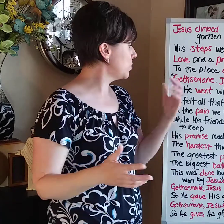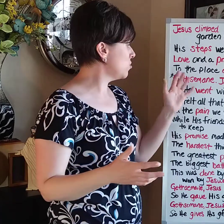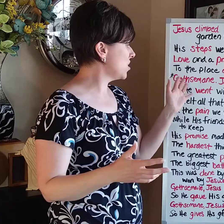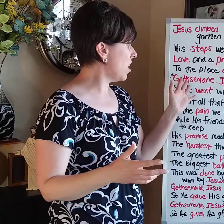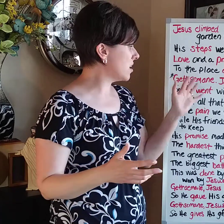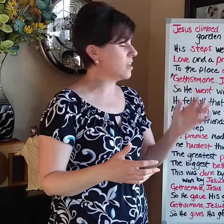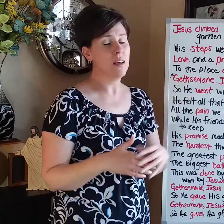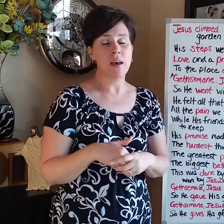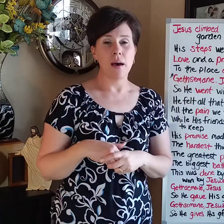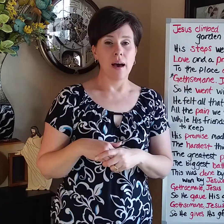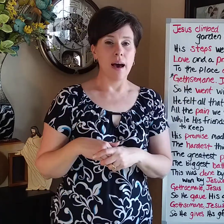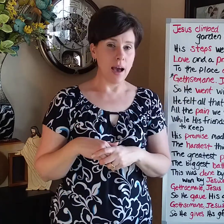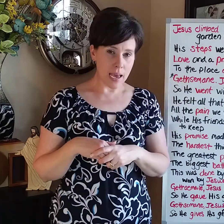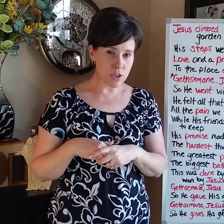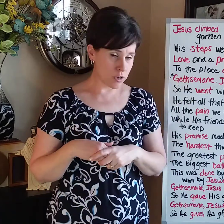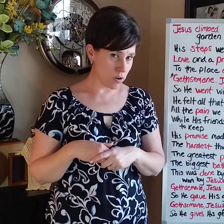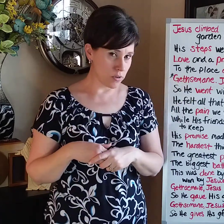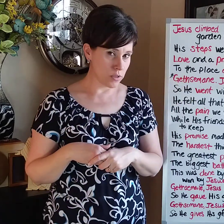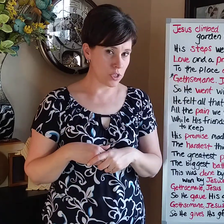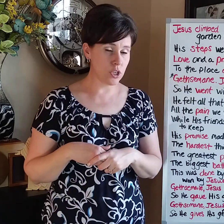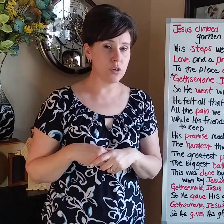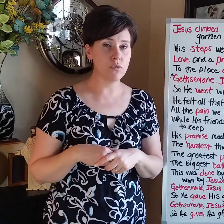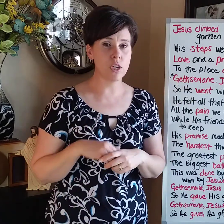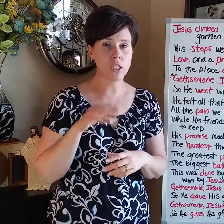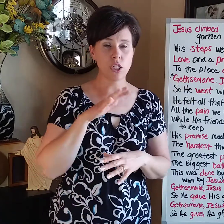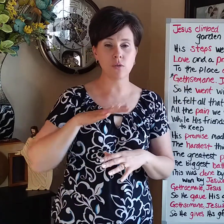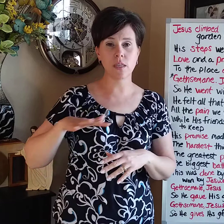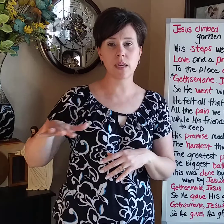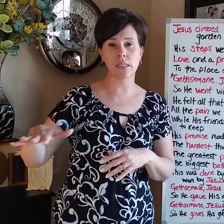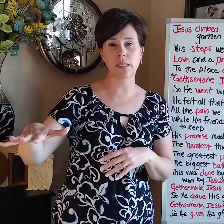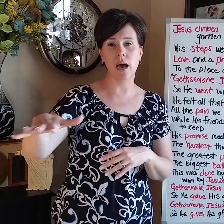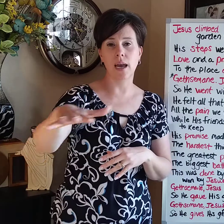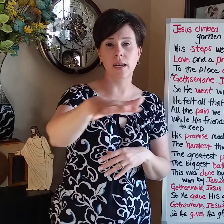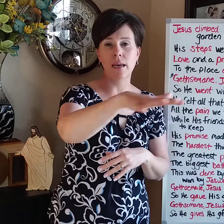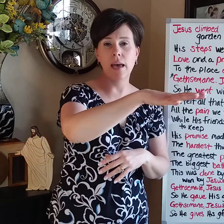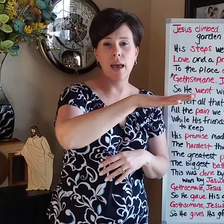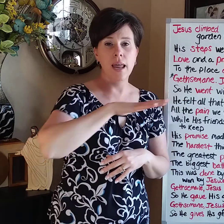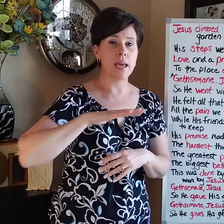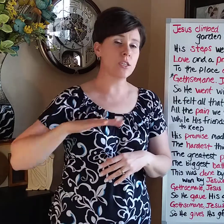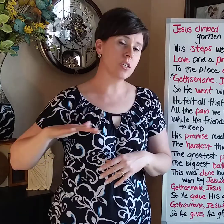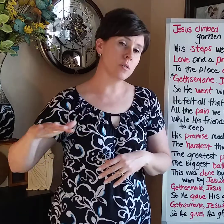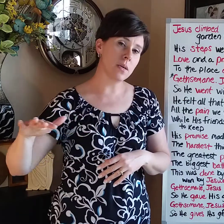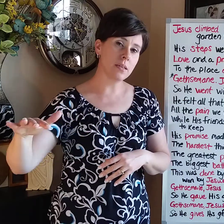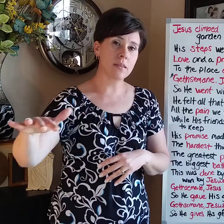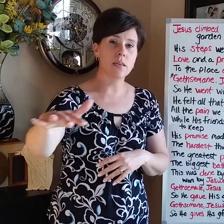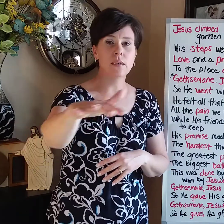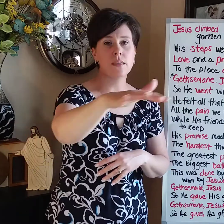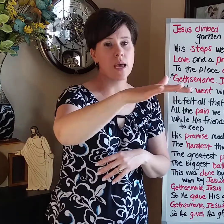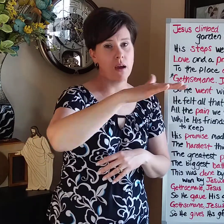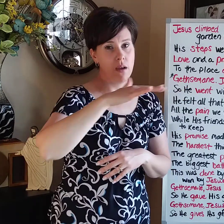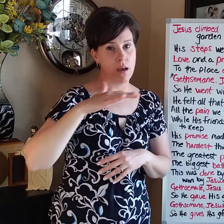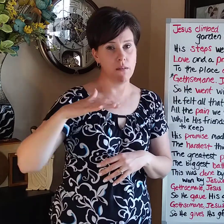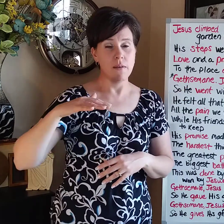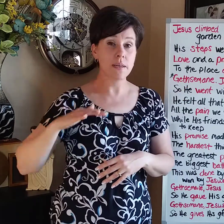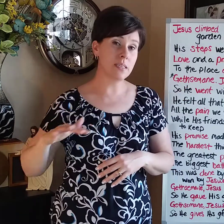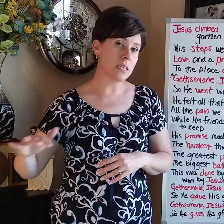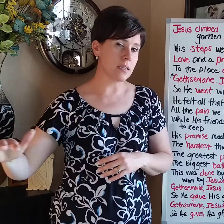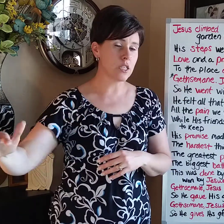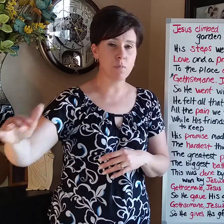use garden. I chose to just use this sign, and it just means this is the area. This is that